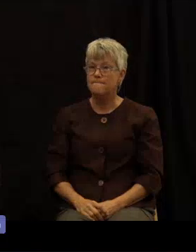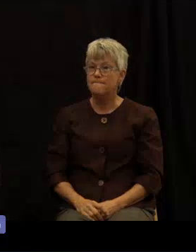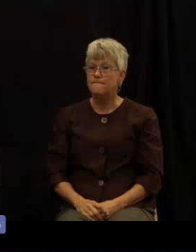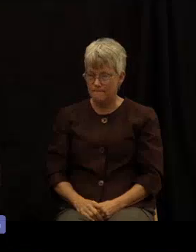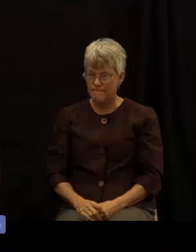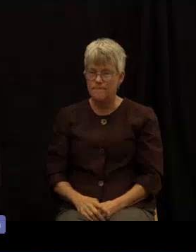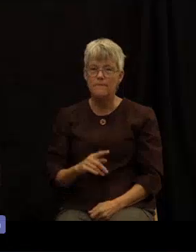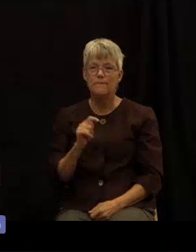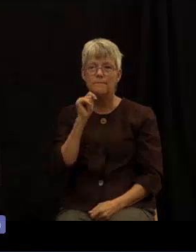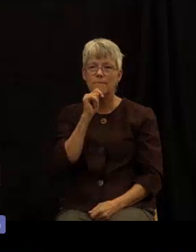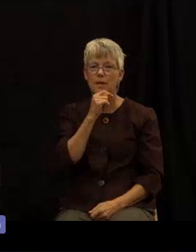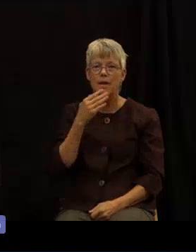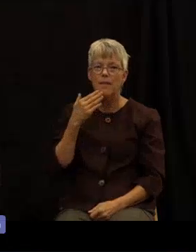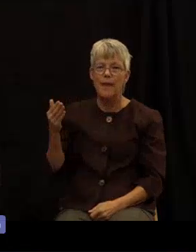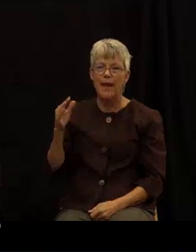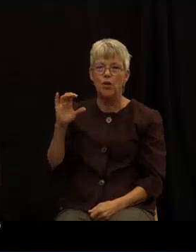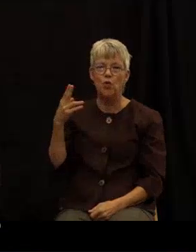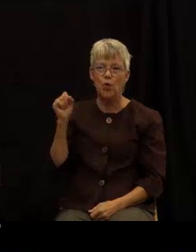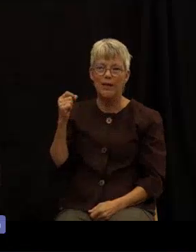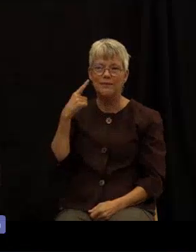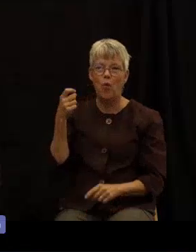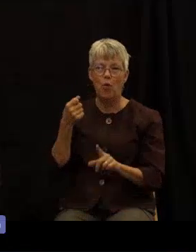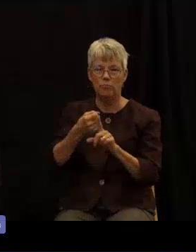Okay, thank you very much for that.